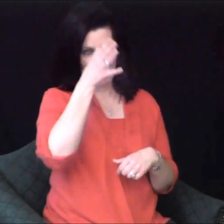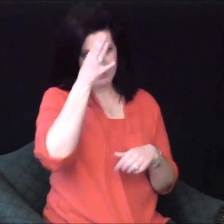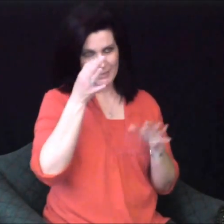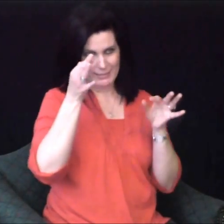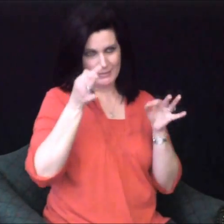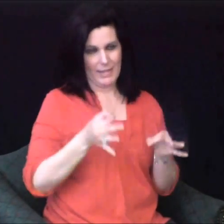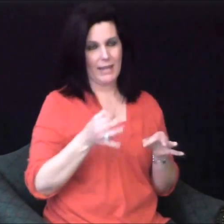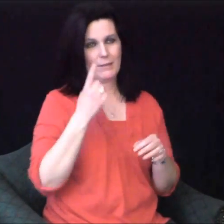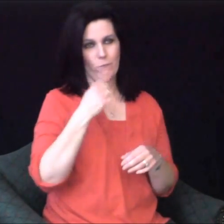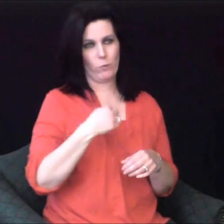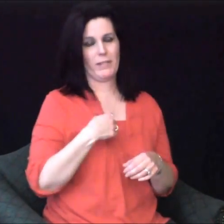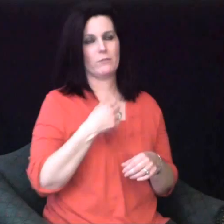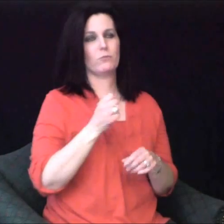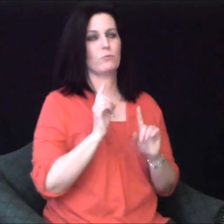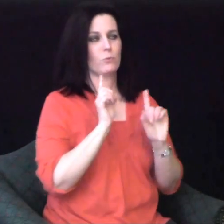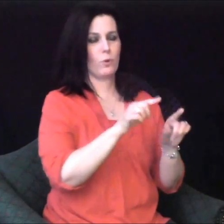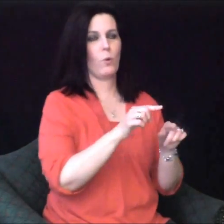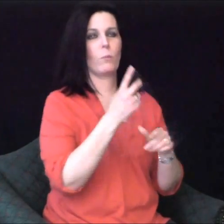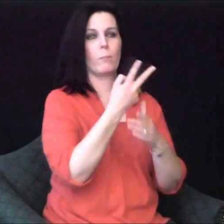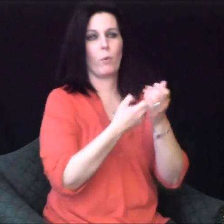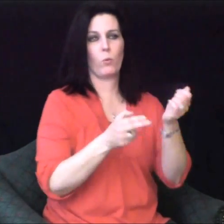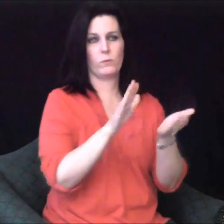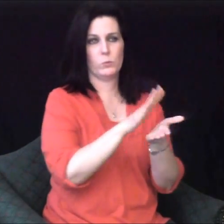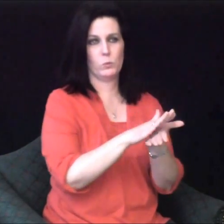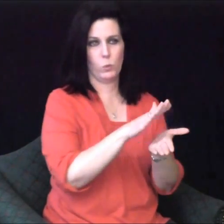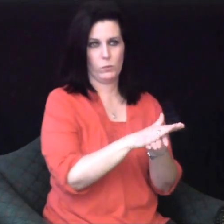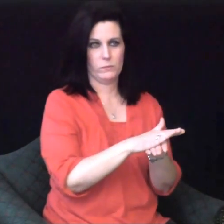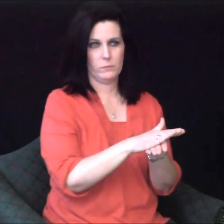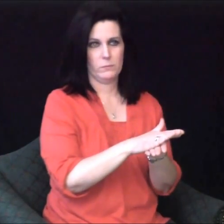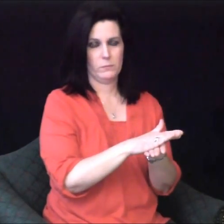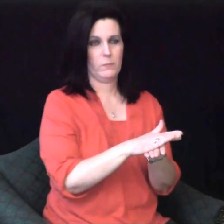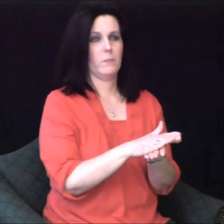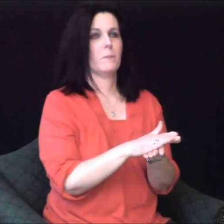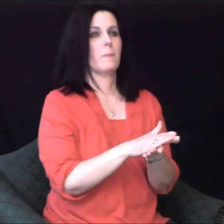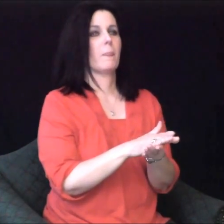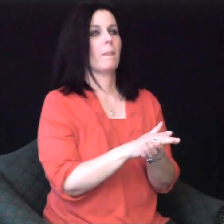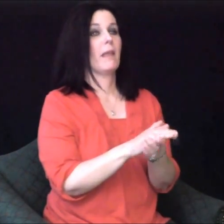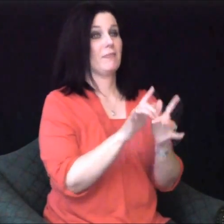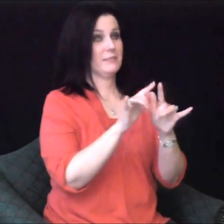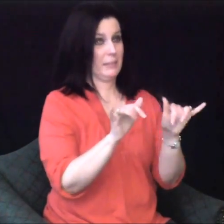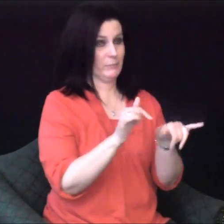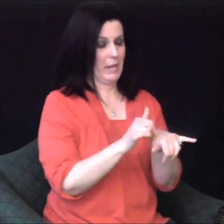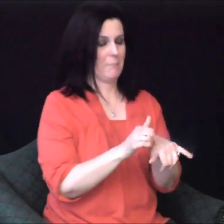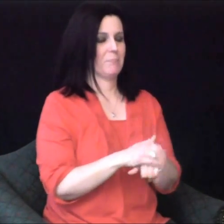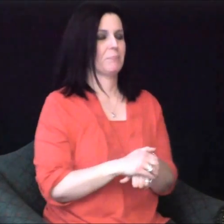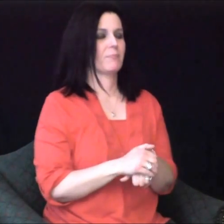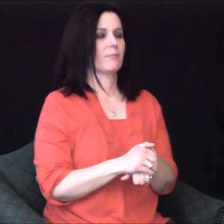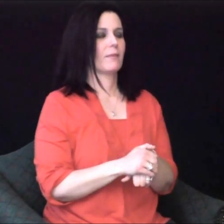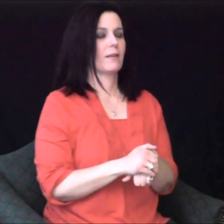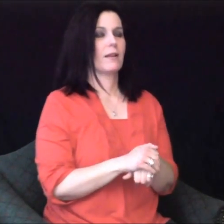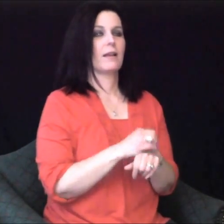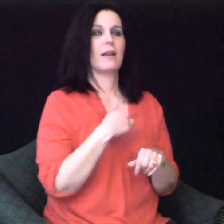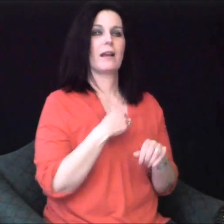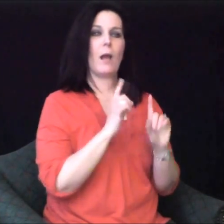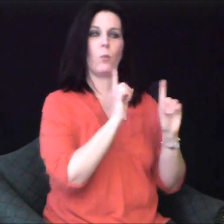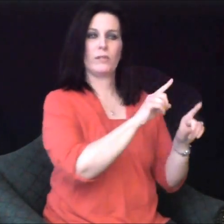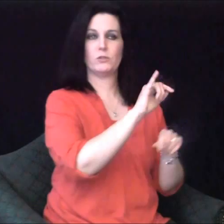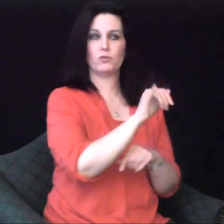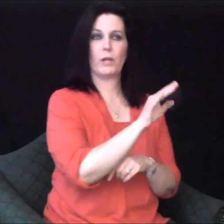My parents decided that I needed to go to both schools at the same time. I